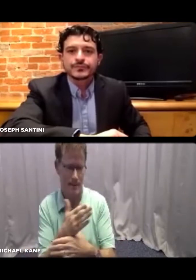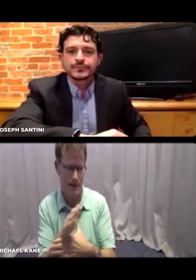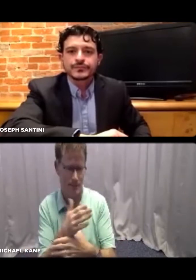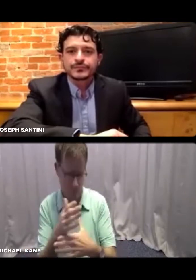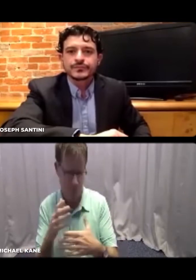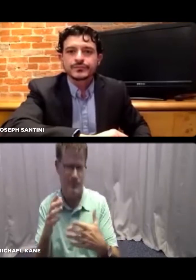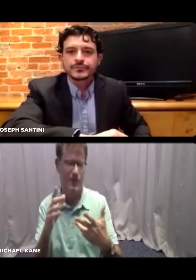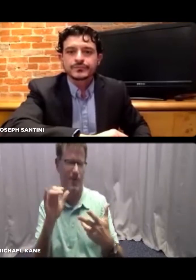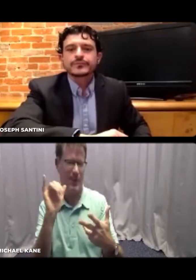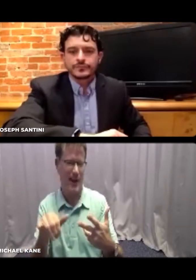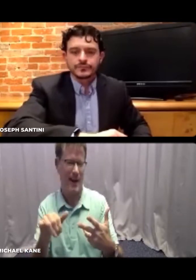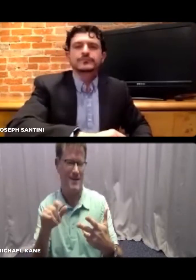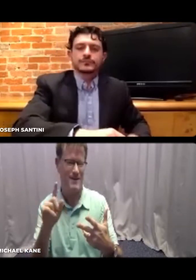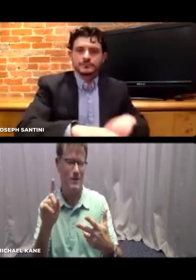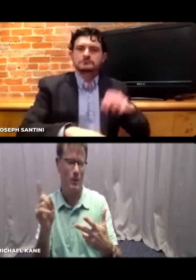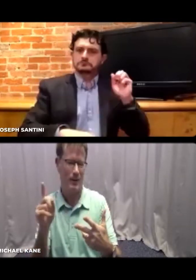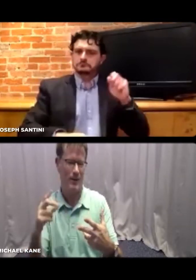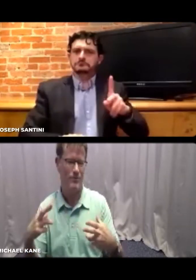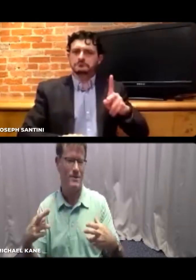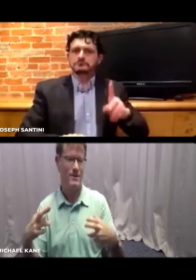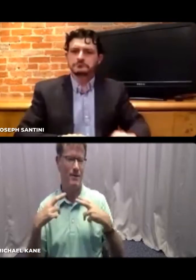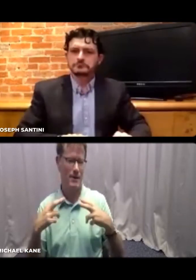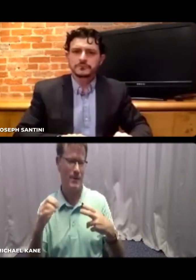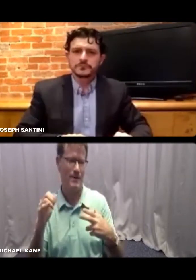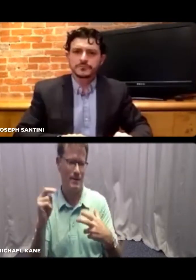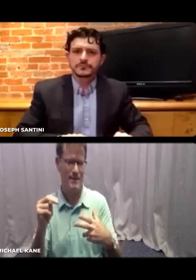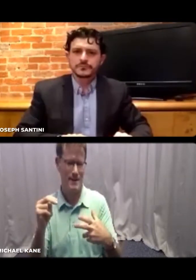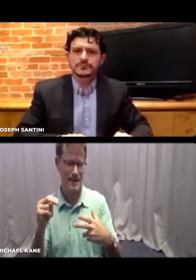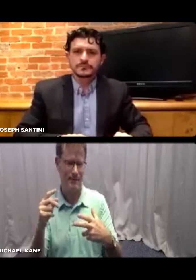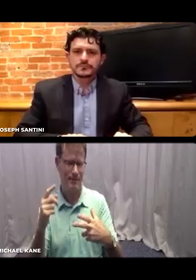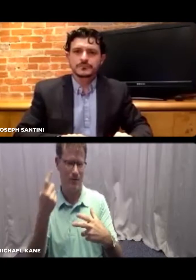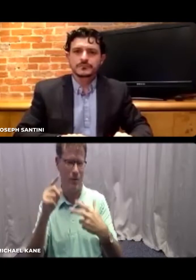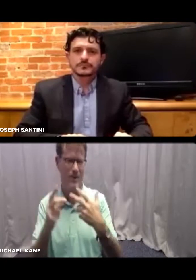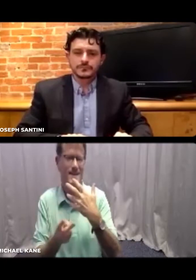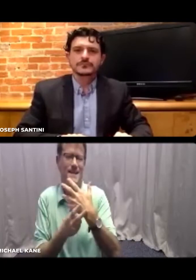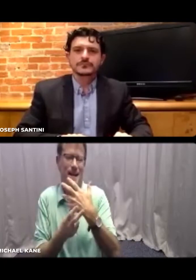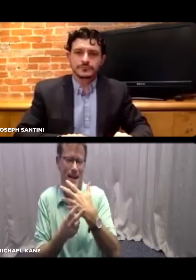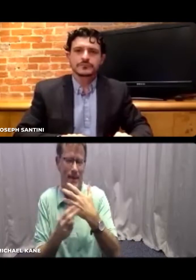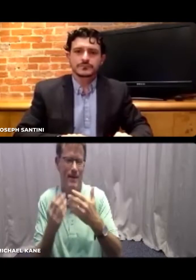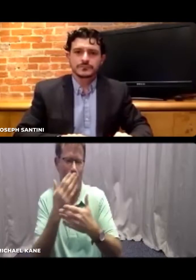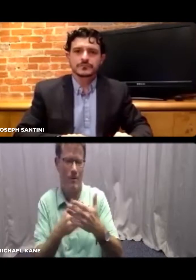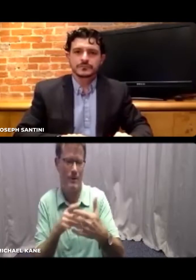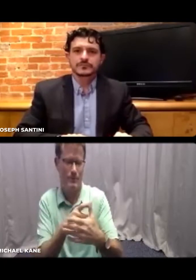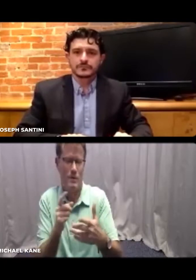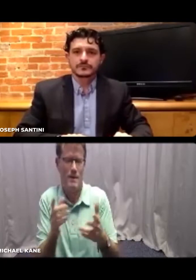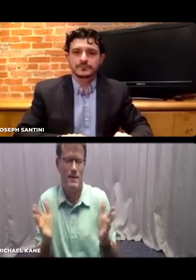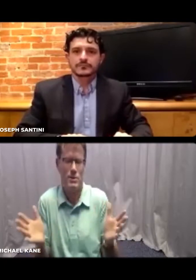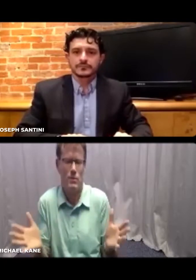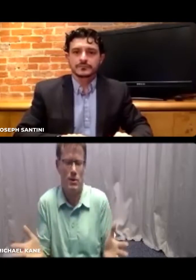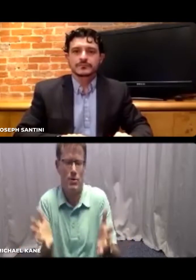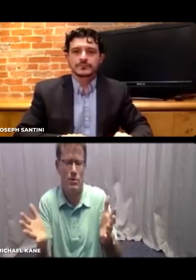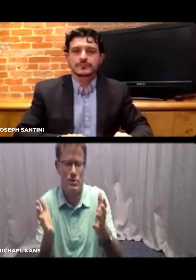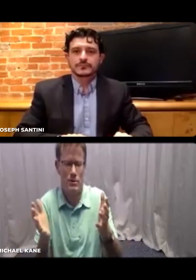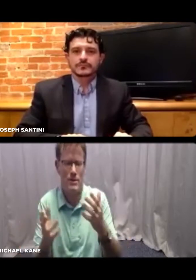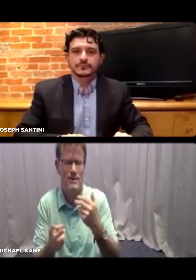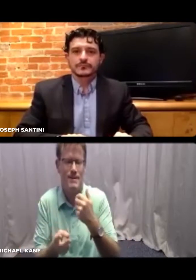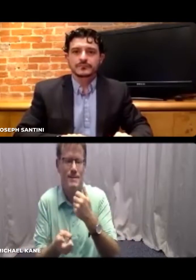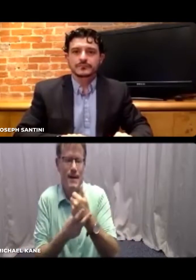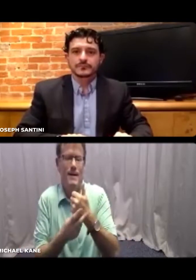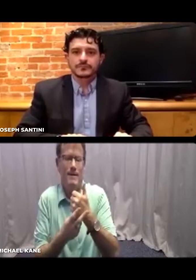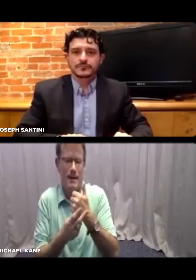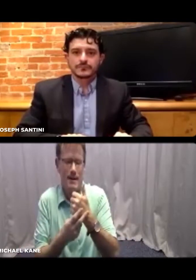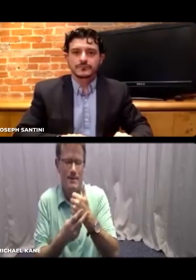the 3 S's of what to do with your money. And that's where retirement comes in. That's that saving part. So you really want to